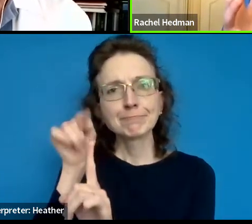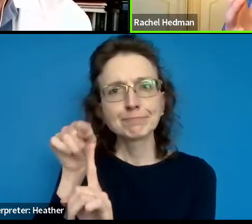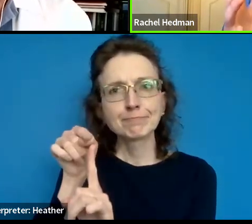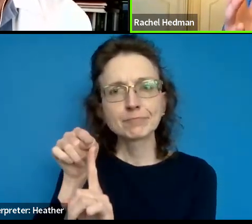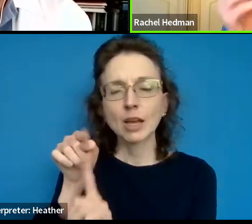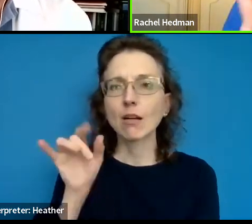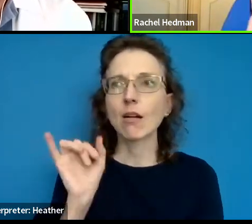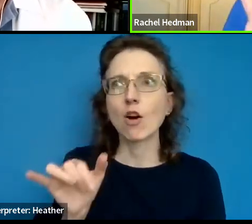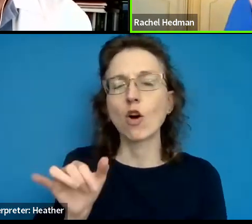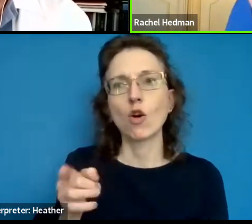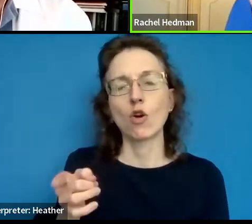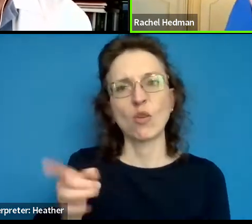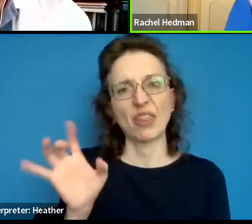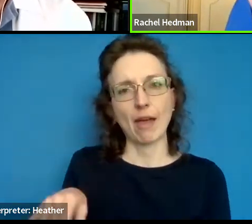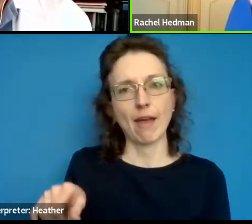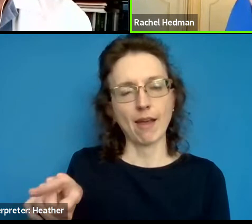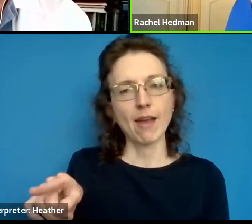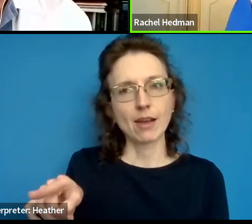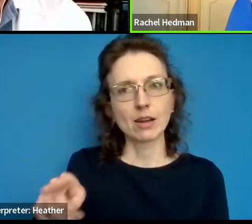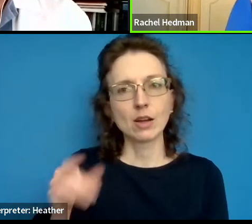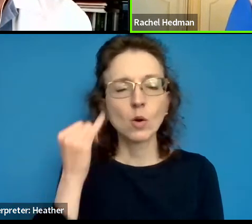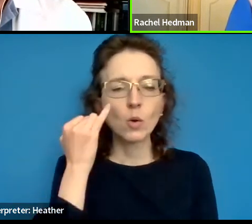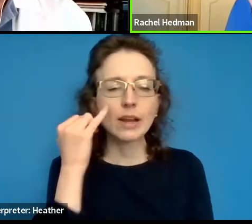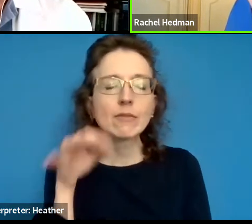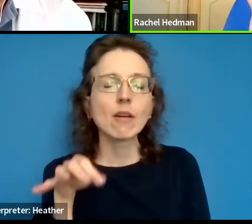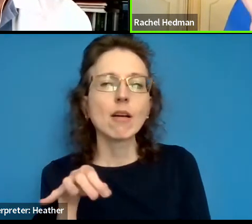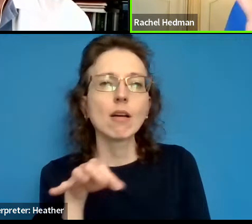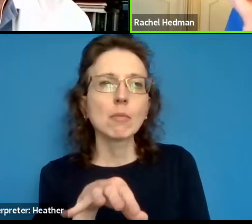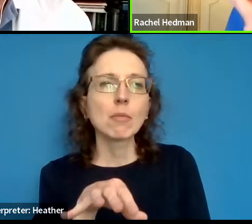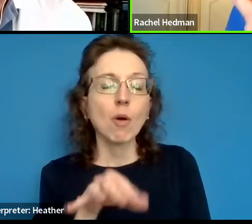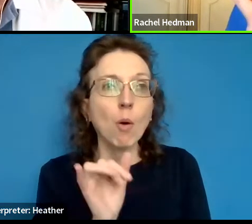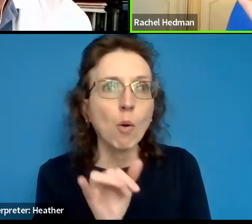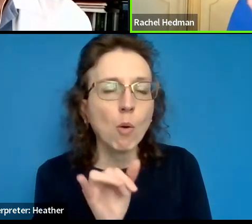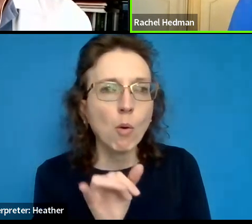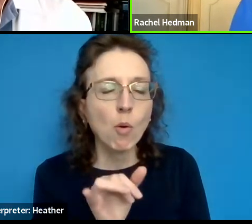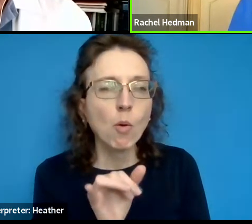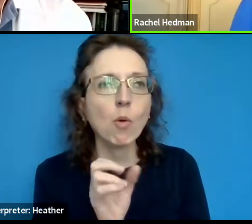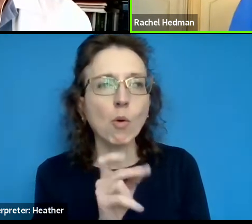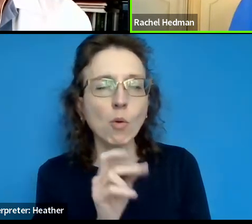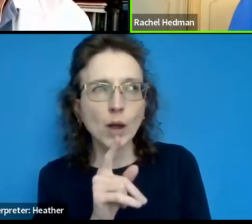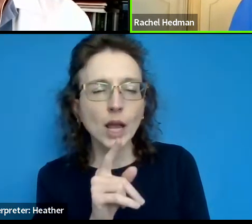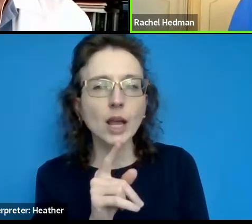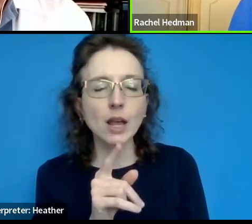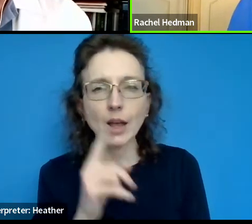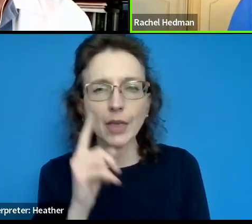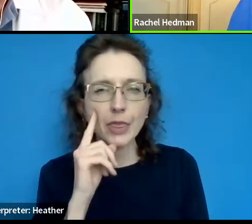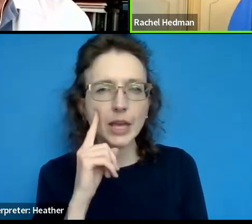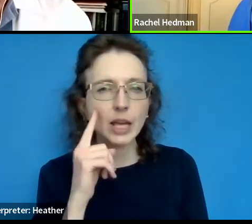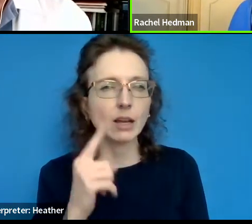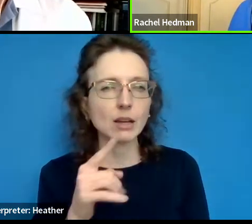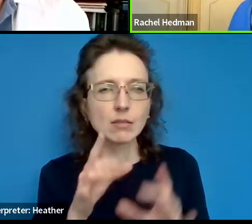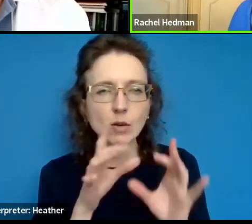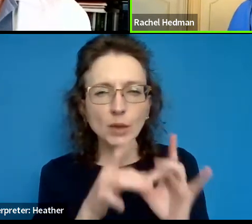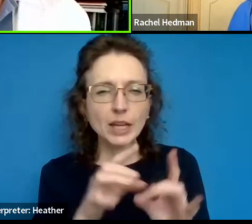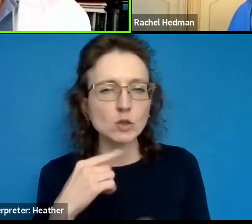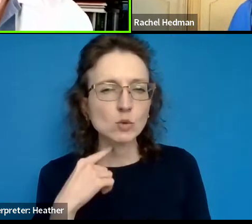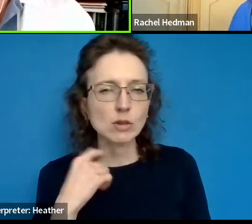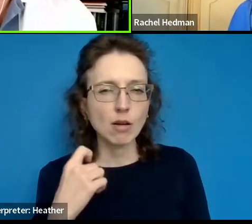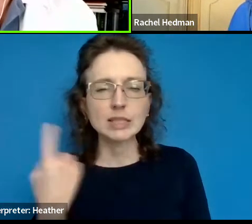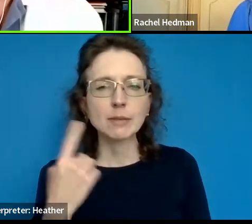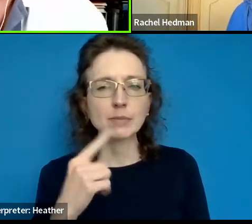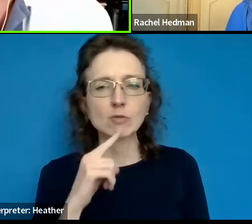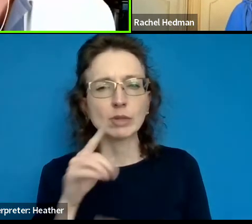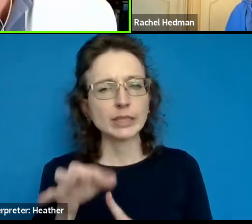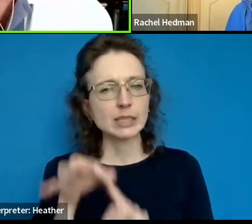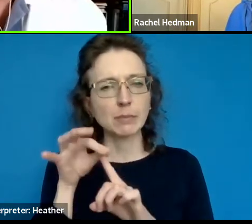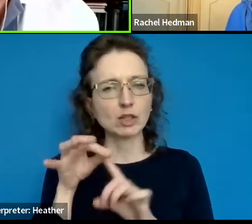you can tell, or you have a hint if you hear this story or a snippet like that, I think it probably has Tongan roots or something.